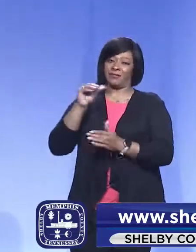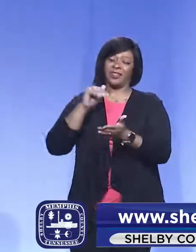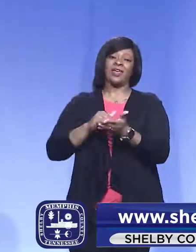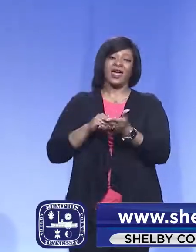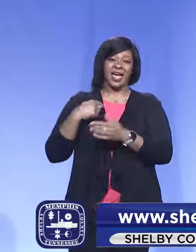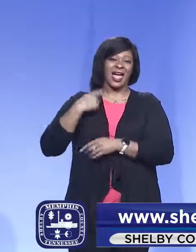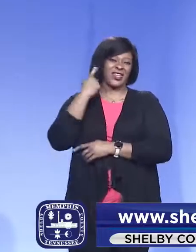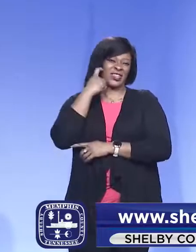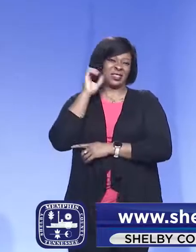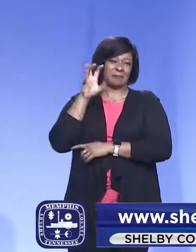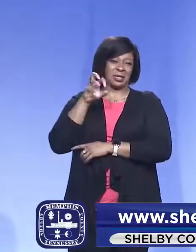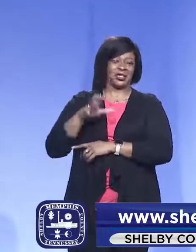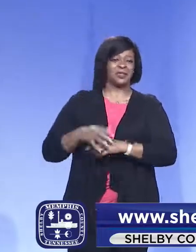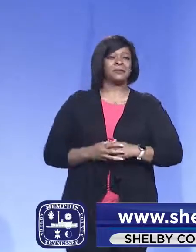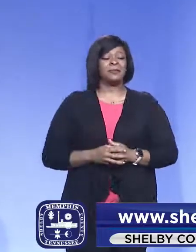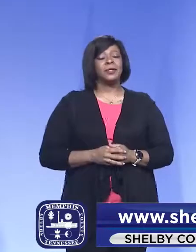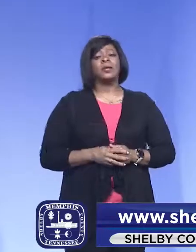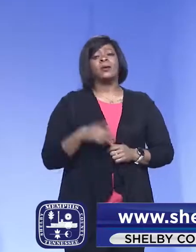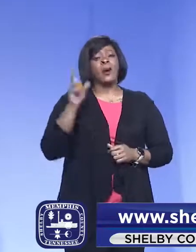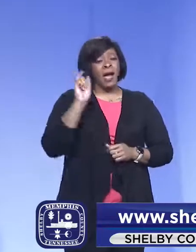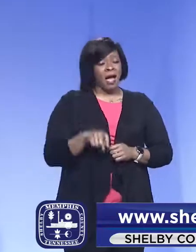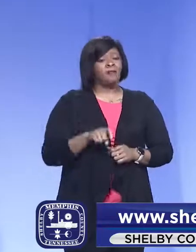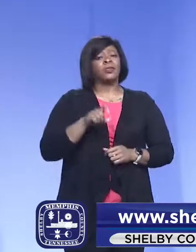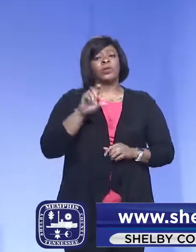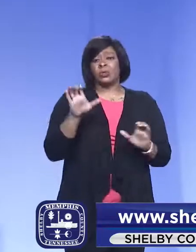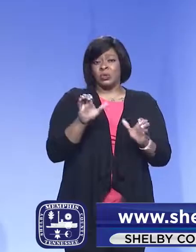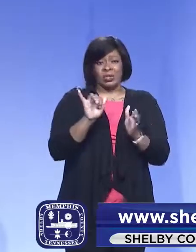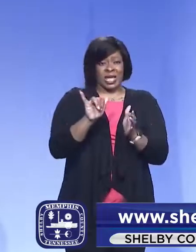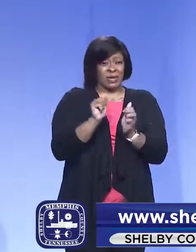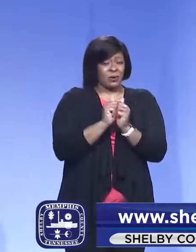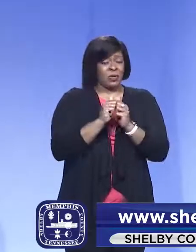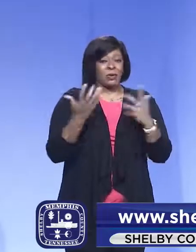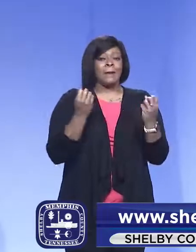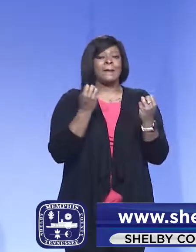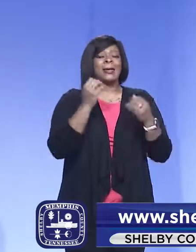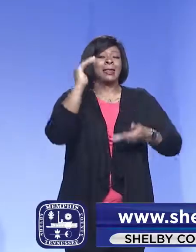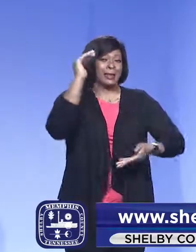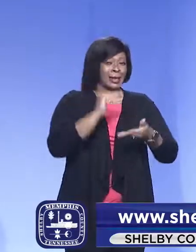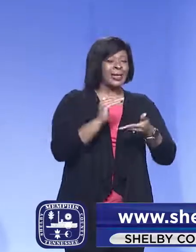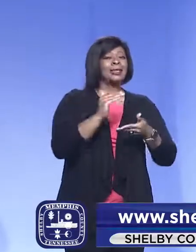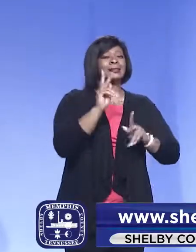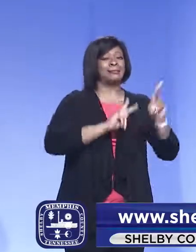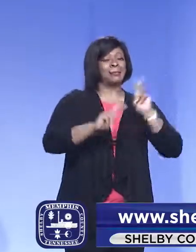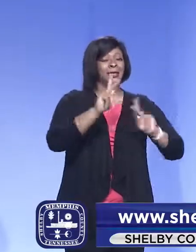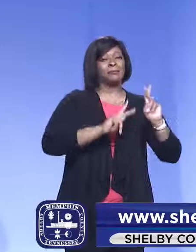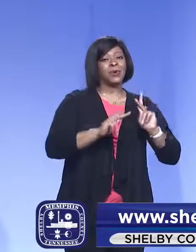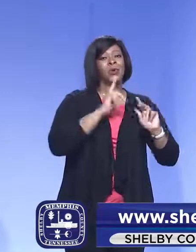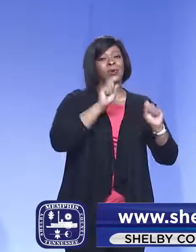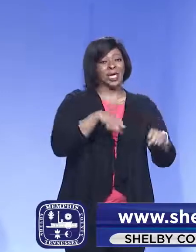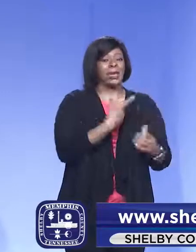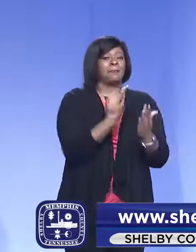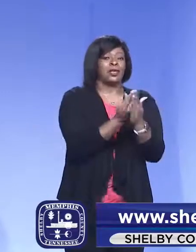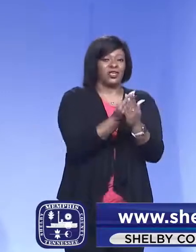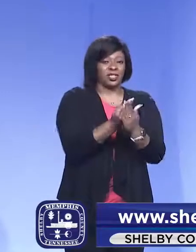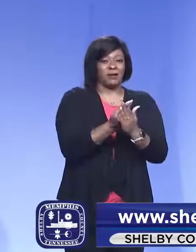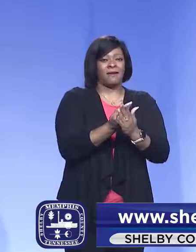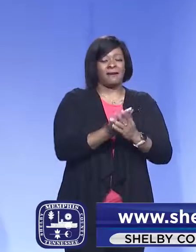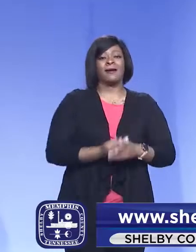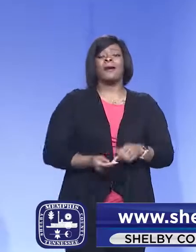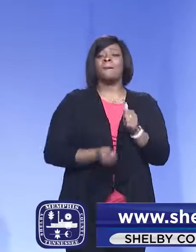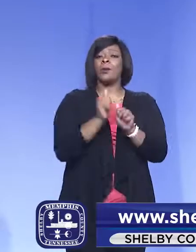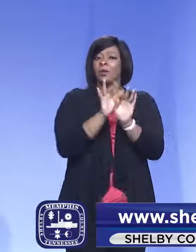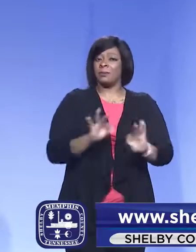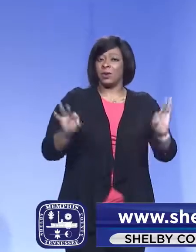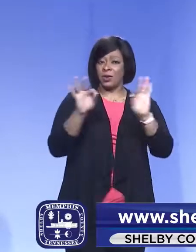that I just mentioned. And we'll have to do it with many fewer hands on deck. Most importantly, for